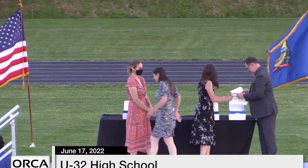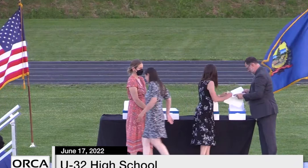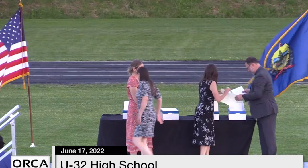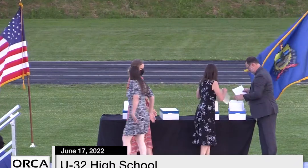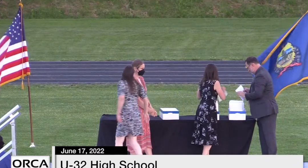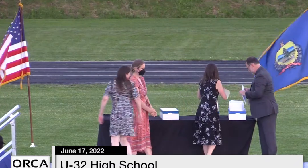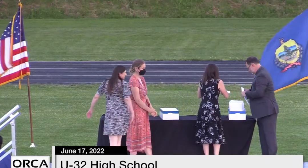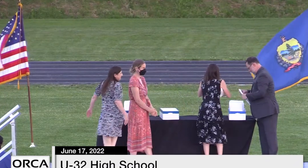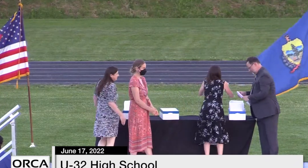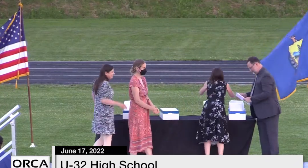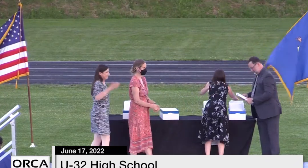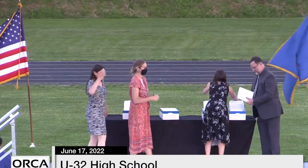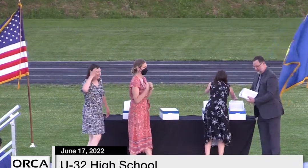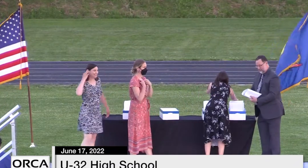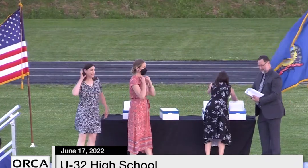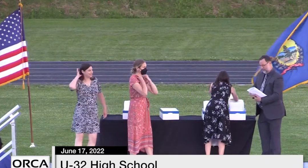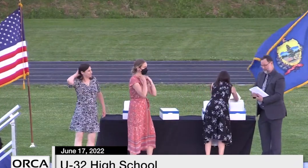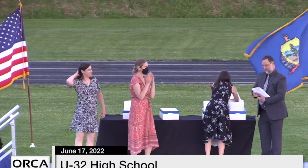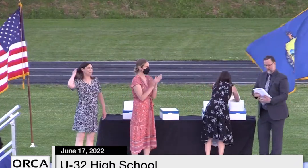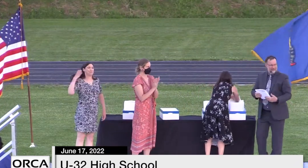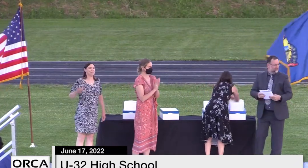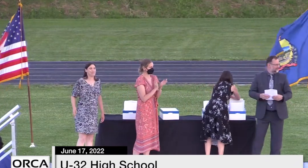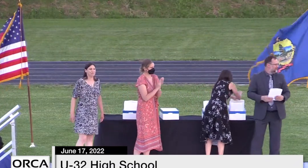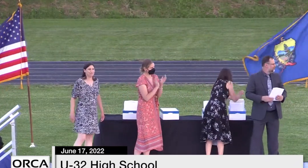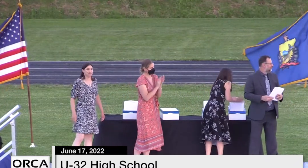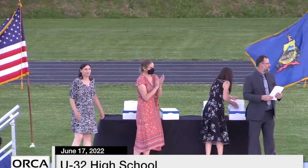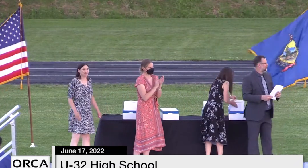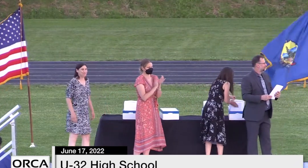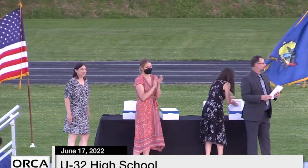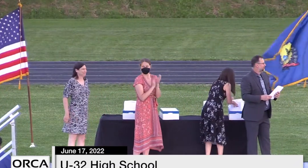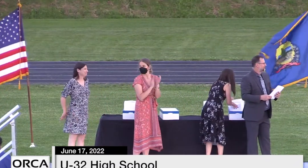Sean Daniel Butler.